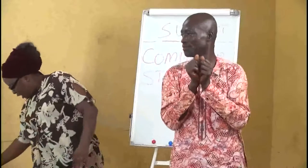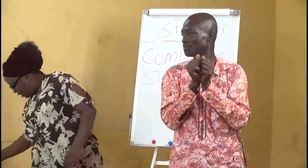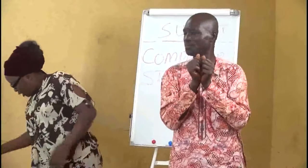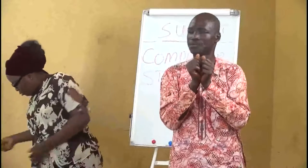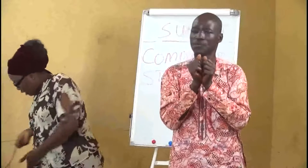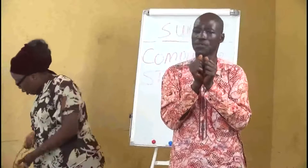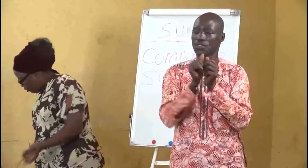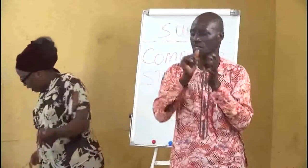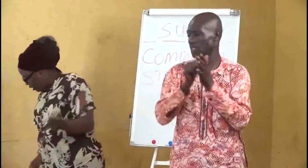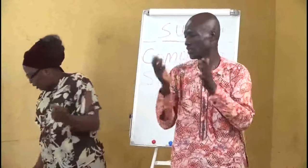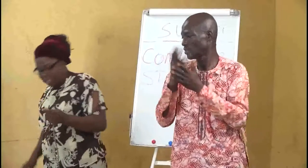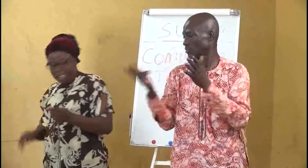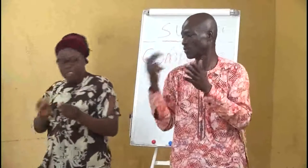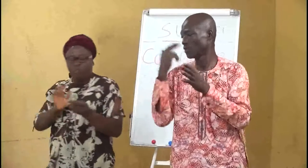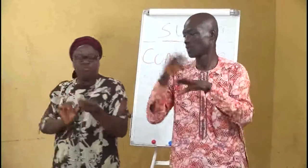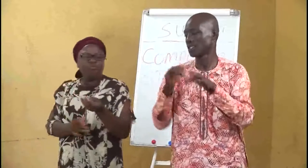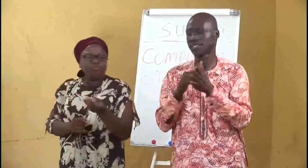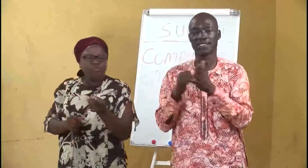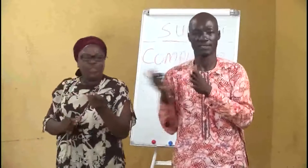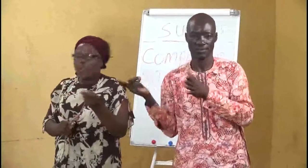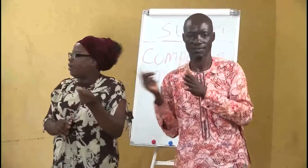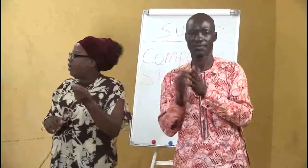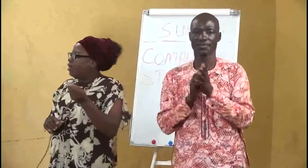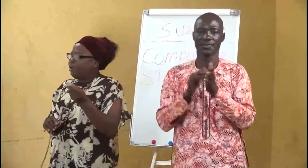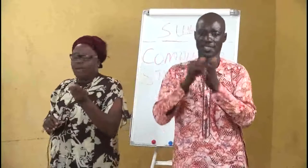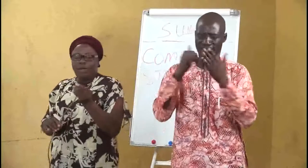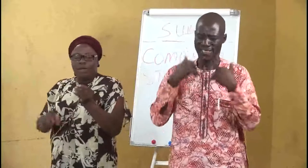which is something of this nature.